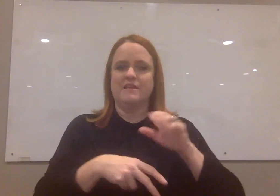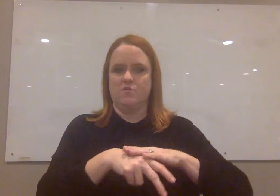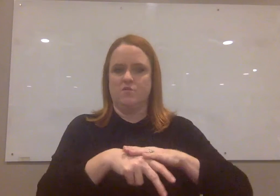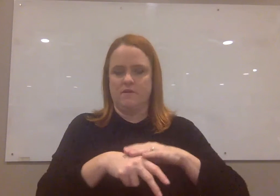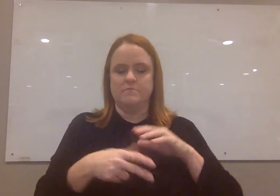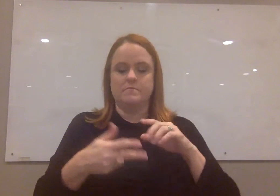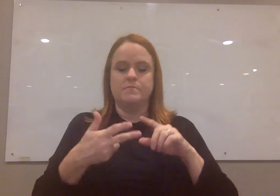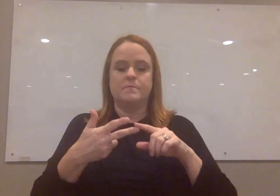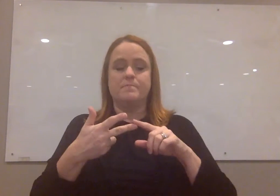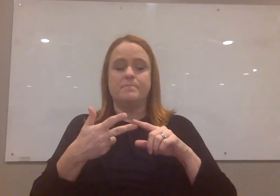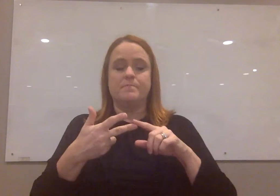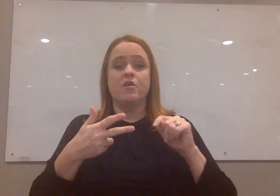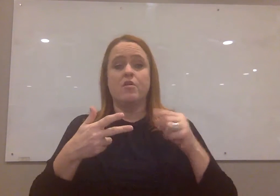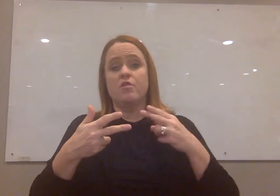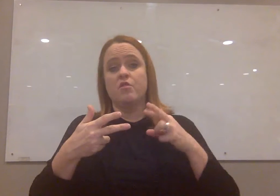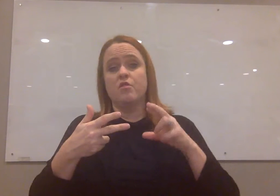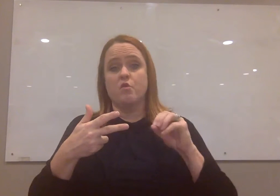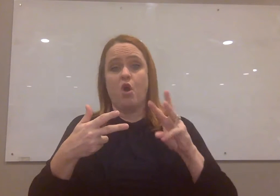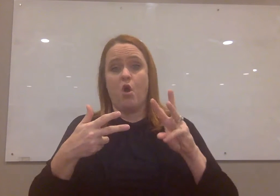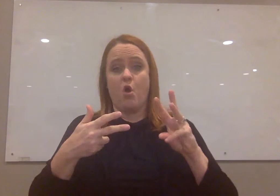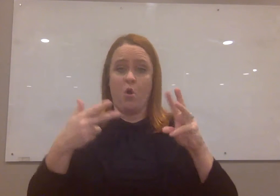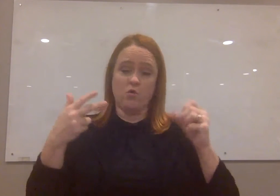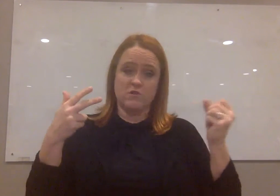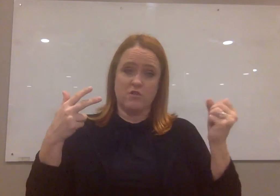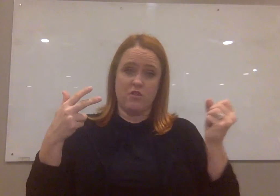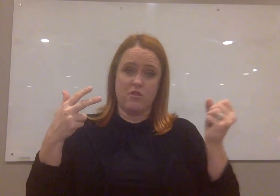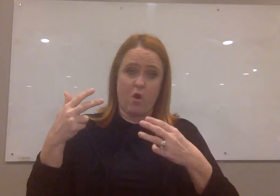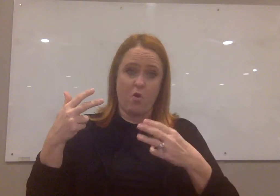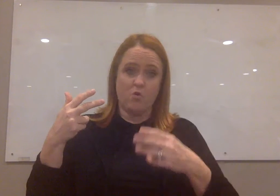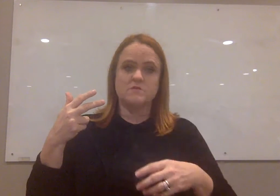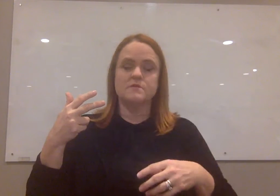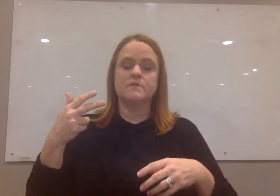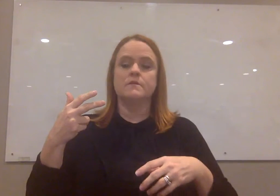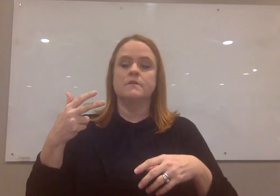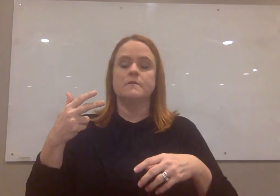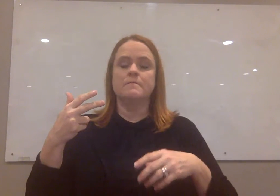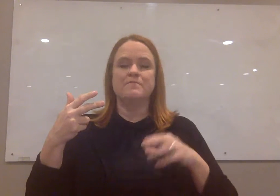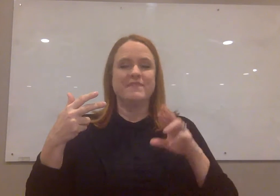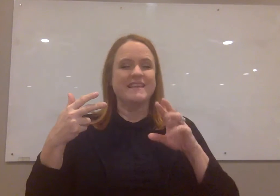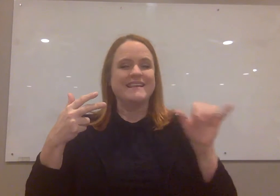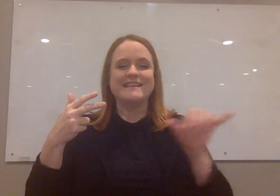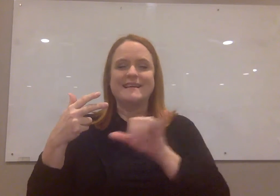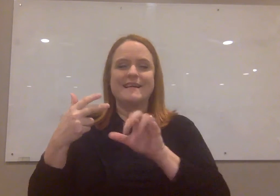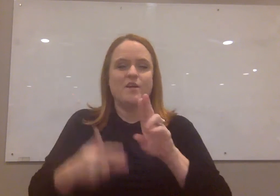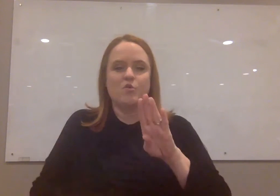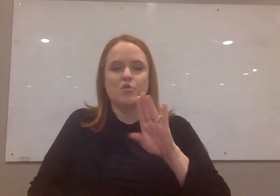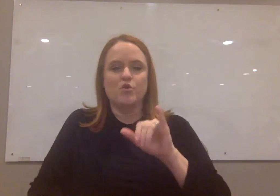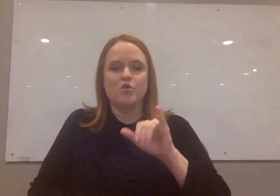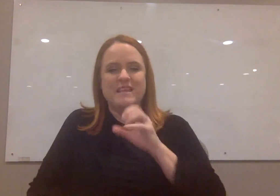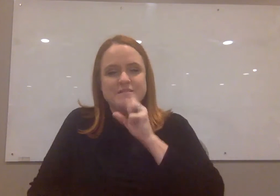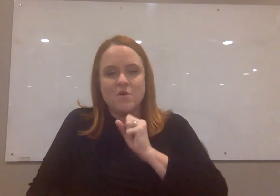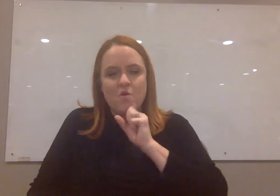are, just like Ruby, kind of this weird archaic system of letting you exit out of a deeply nested